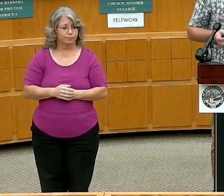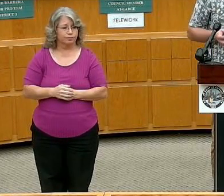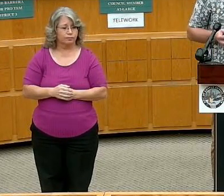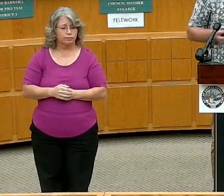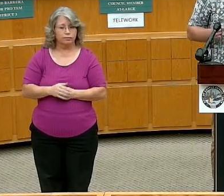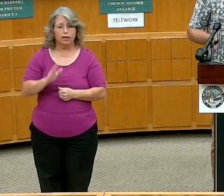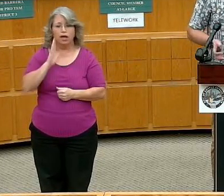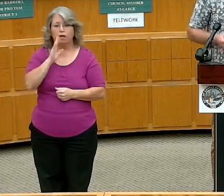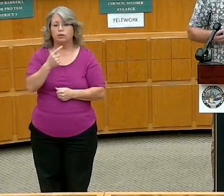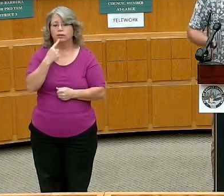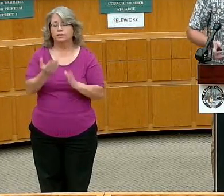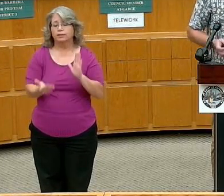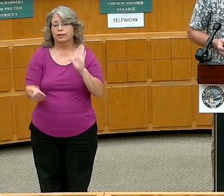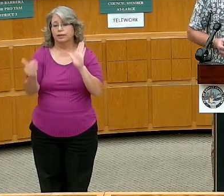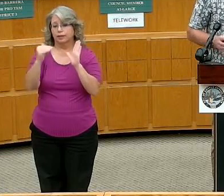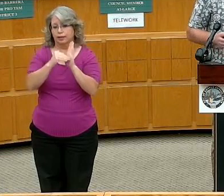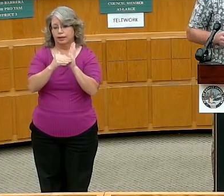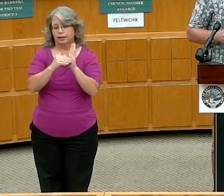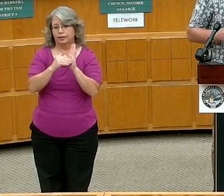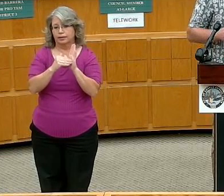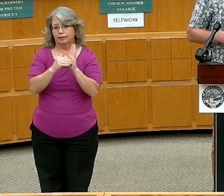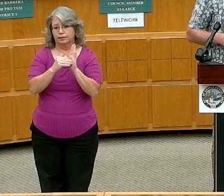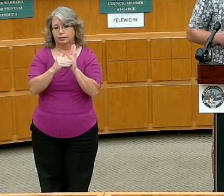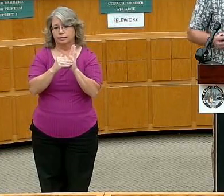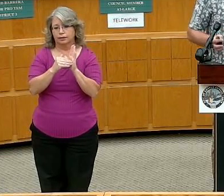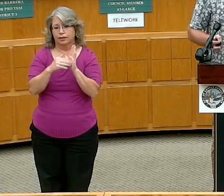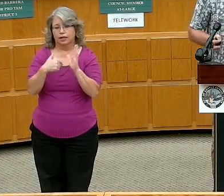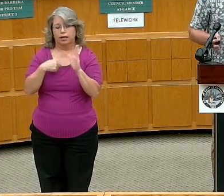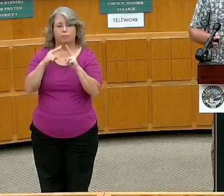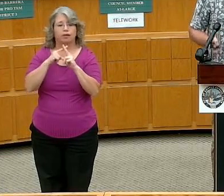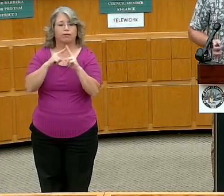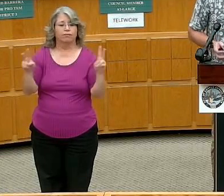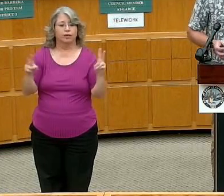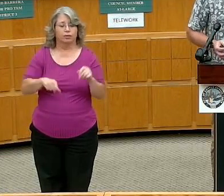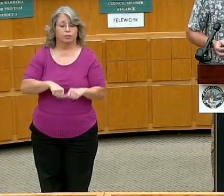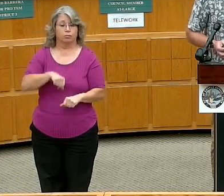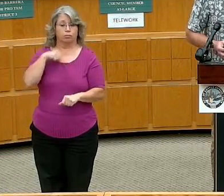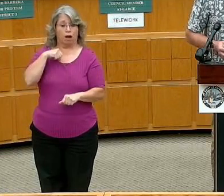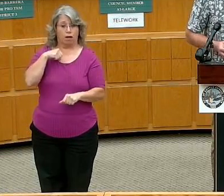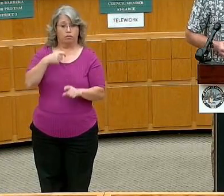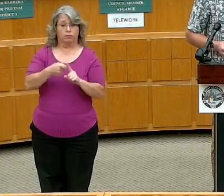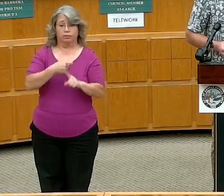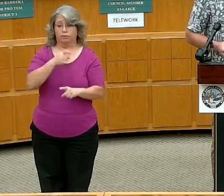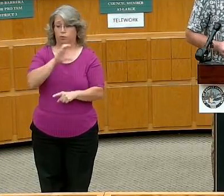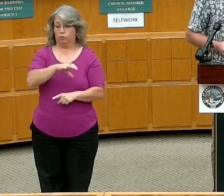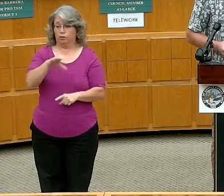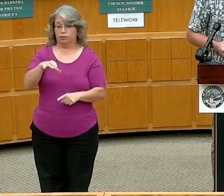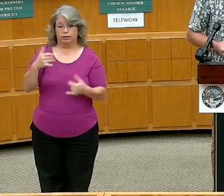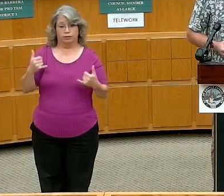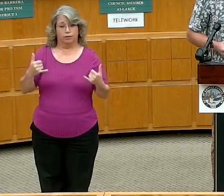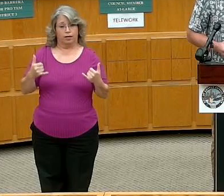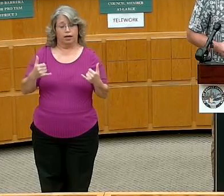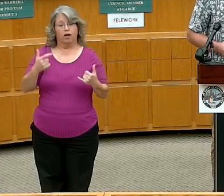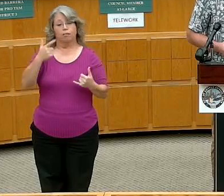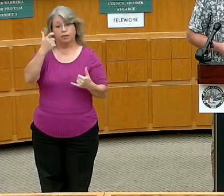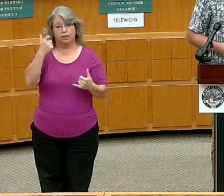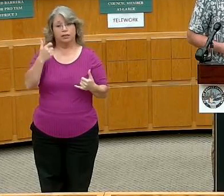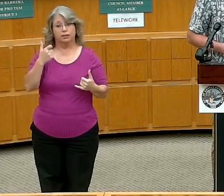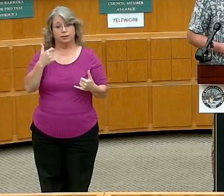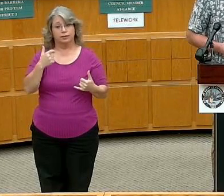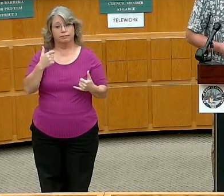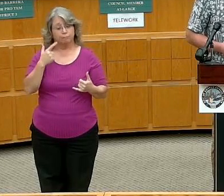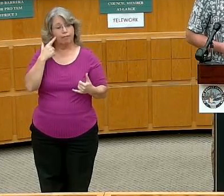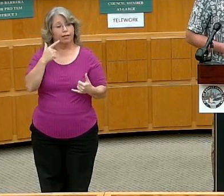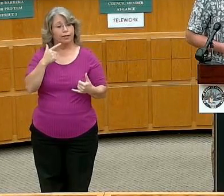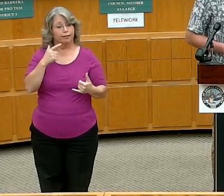I'll say it again, I said in one of our other meetings, I'm very proud to be from Corpus Christi right now because how well I think it's been handled so